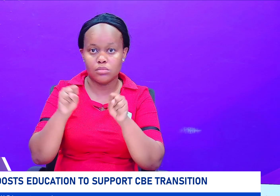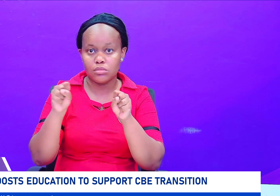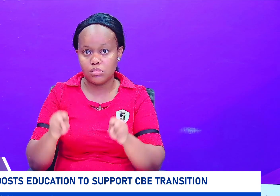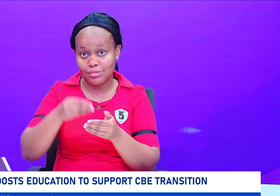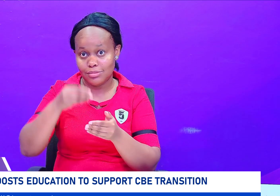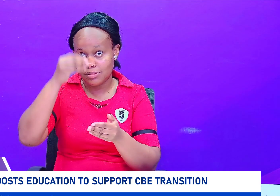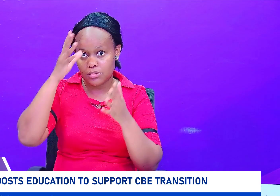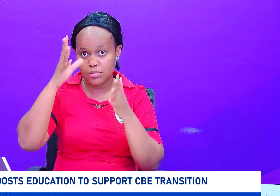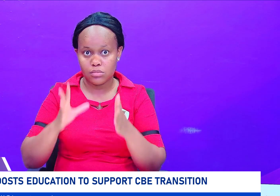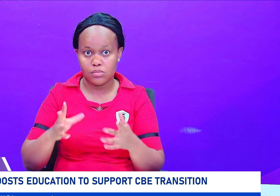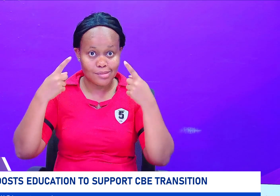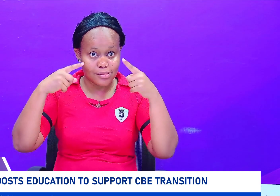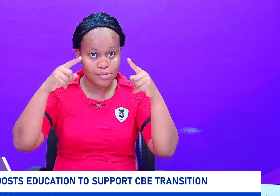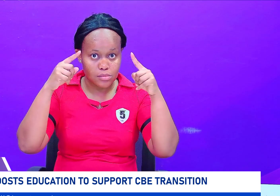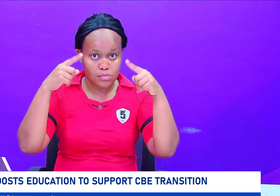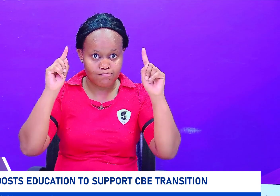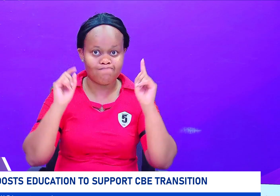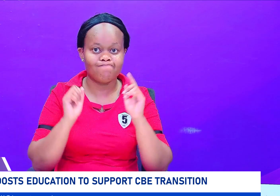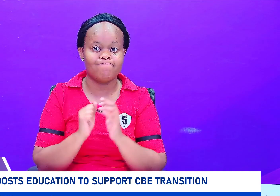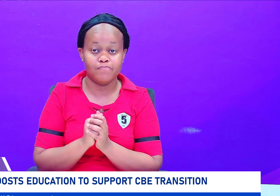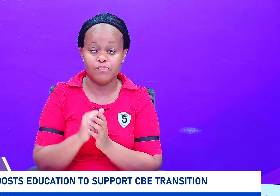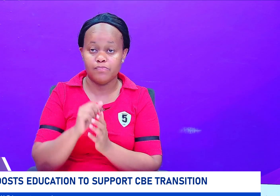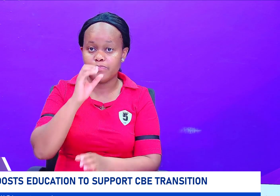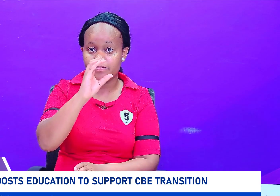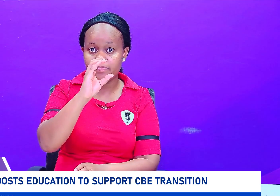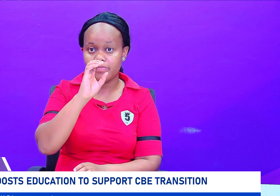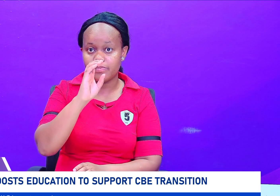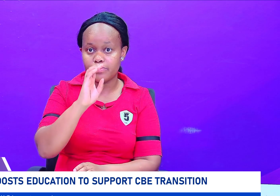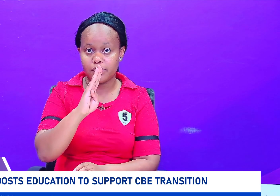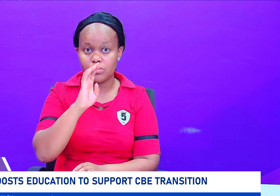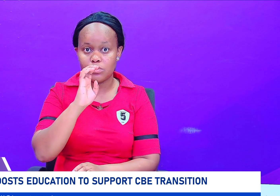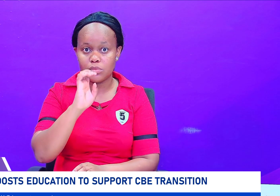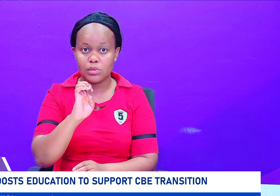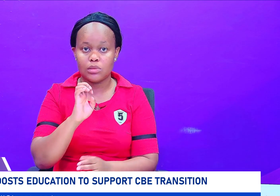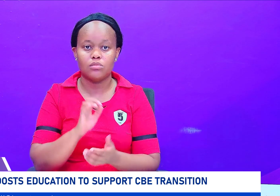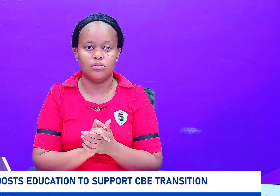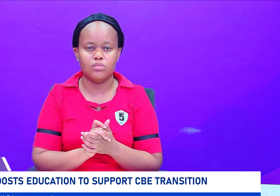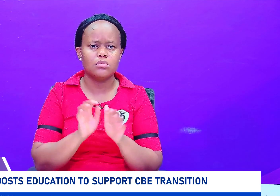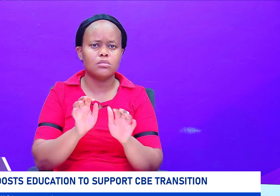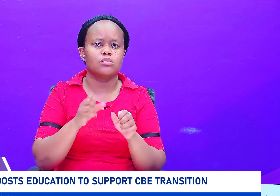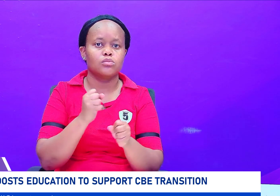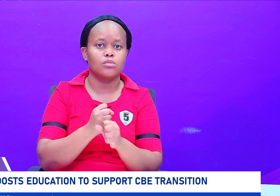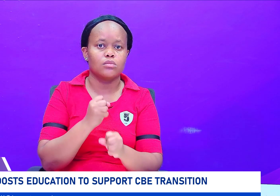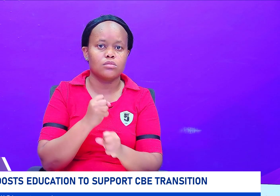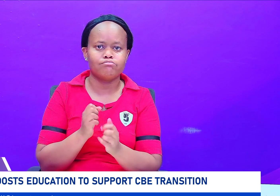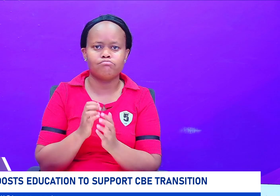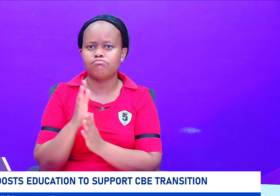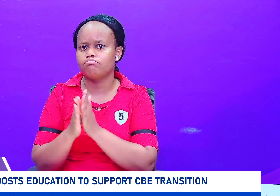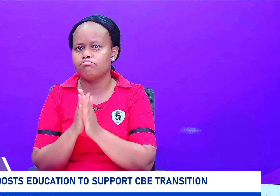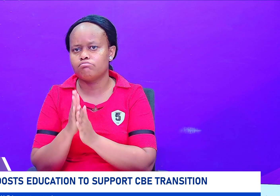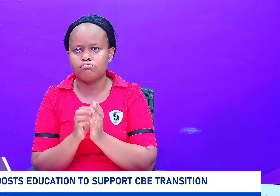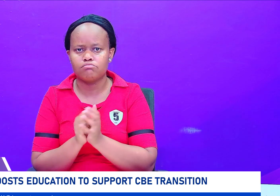enhancing teacher training, and strengthening career guidance system to ensure learners